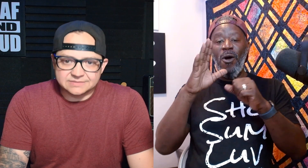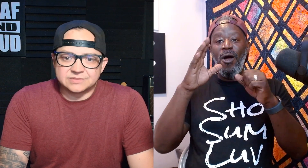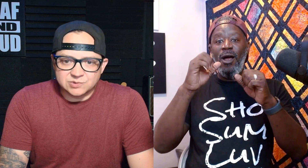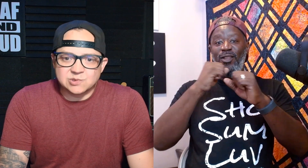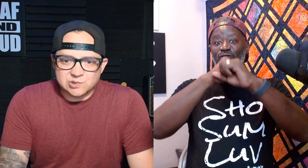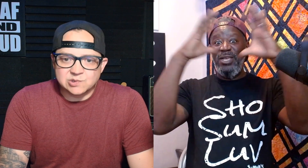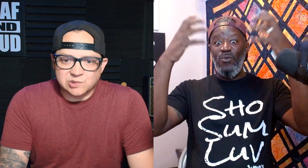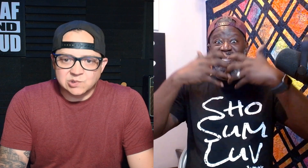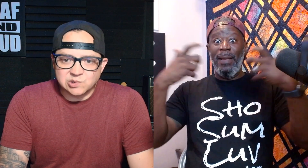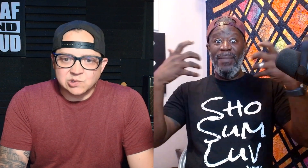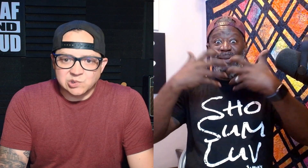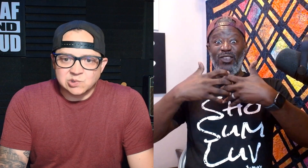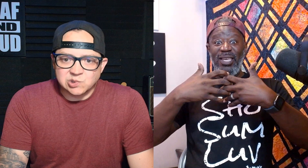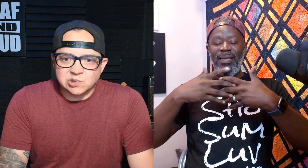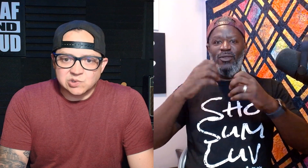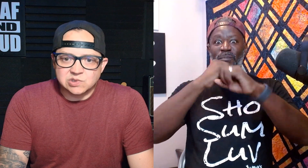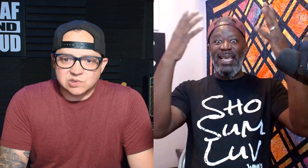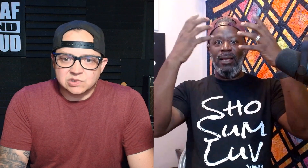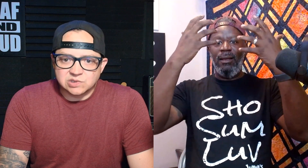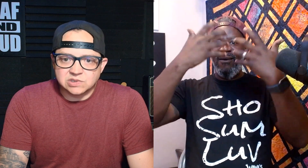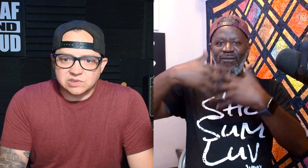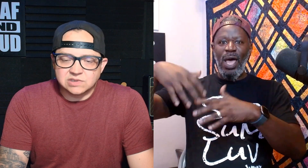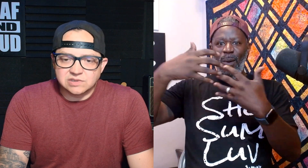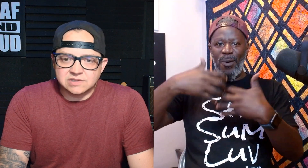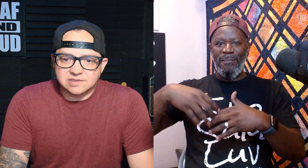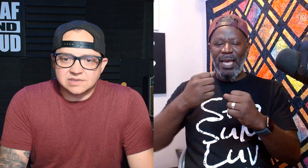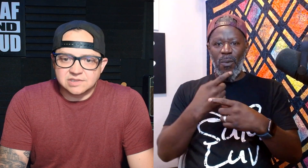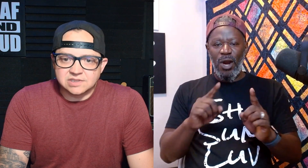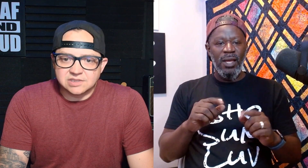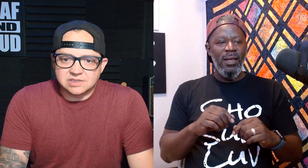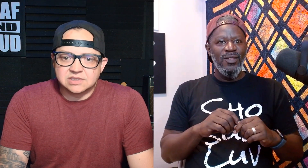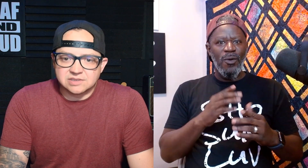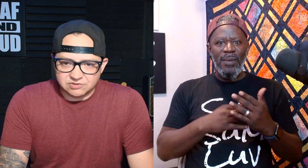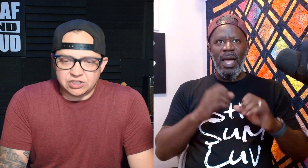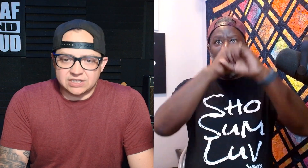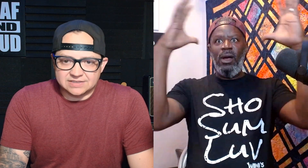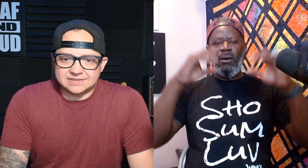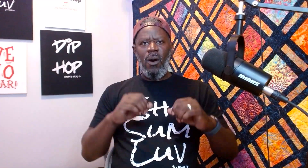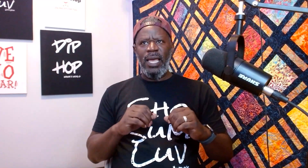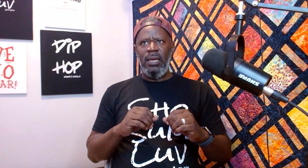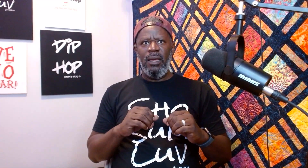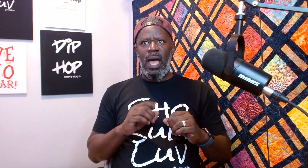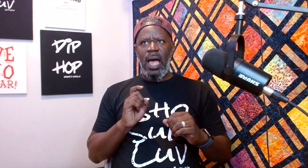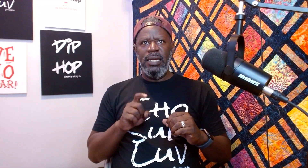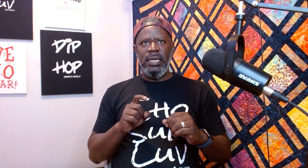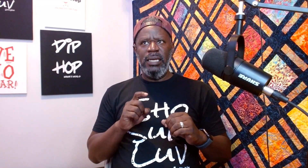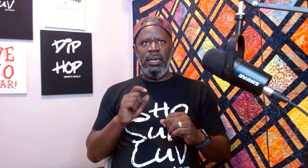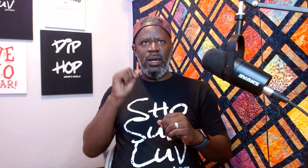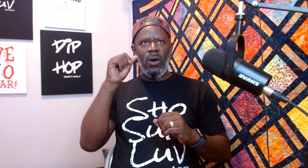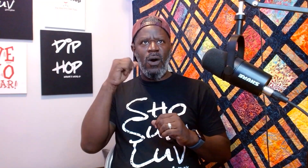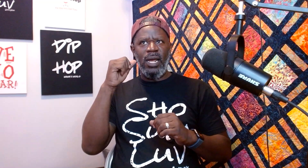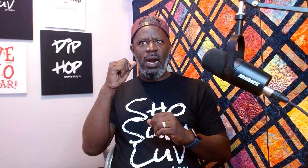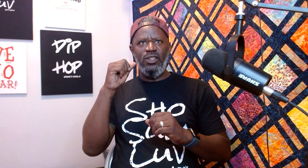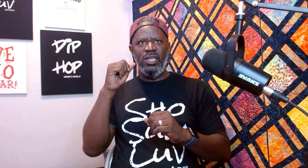make your dream, which is the big machine, to make it flow, make it work. So sometimes I